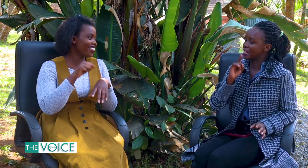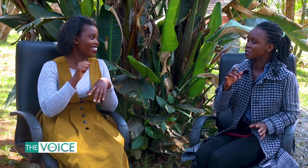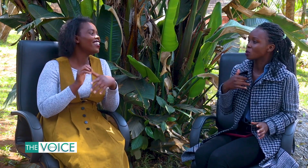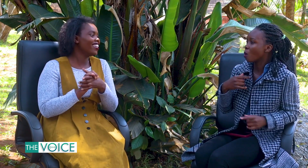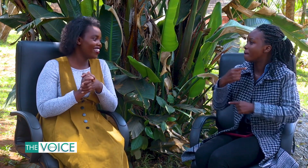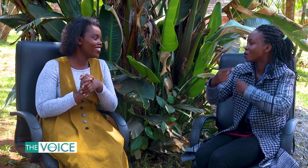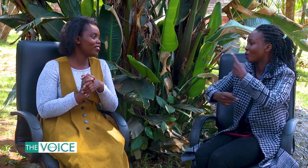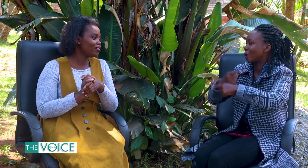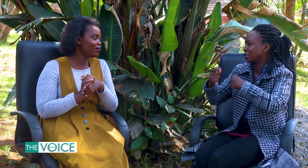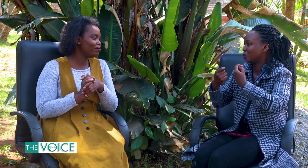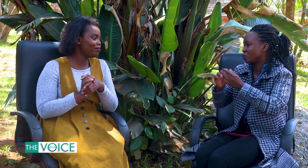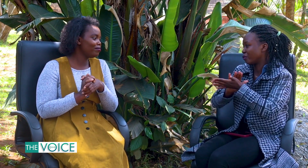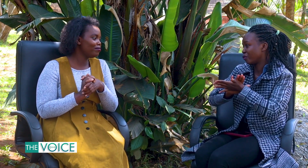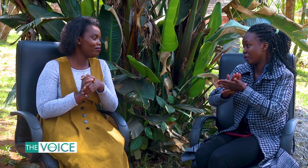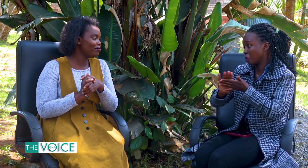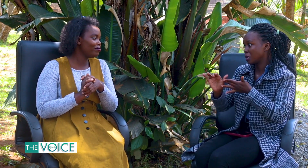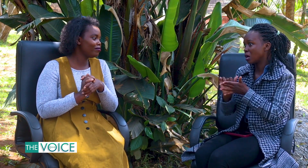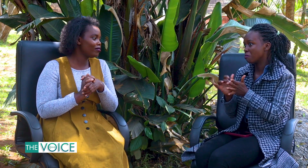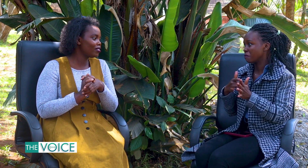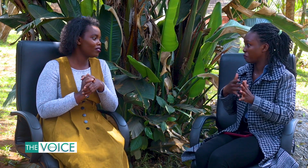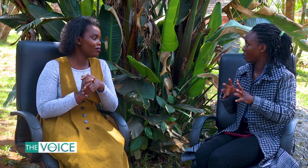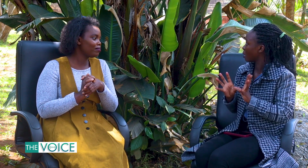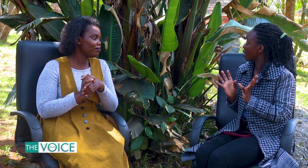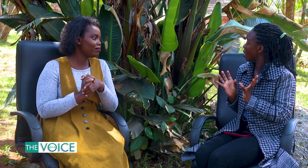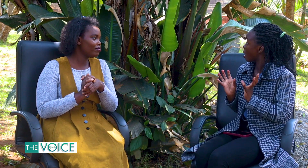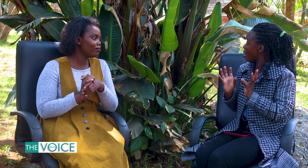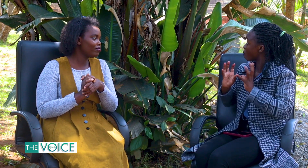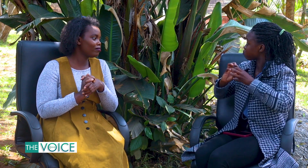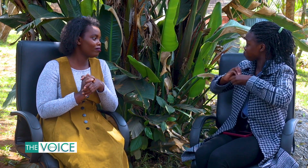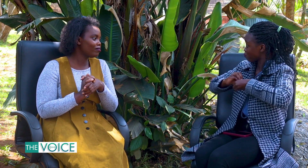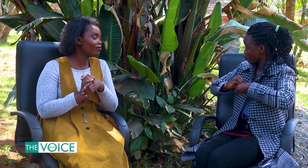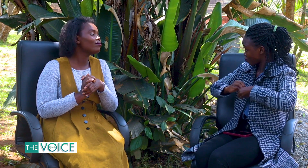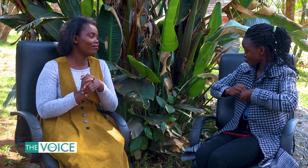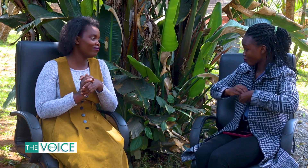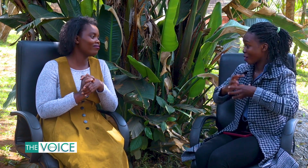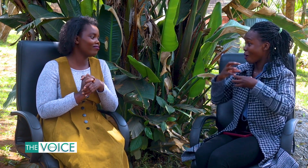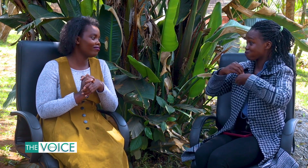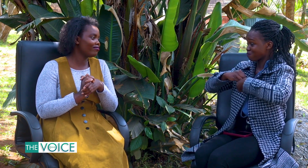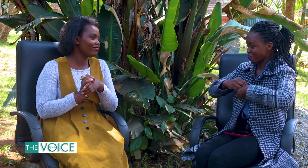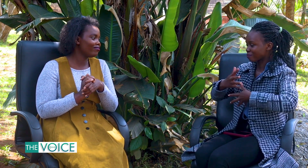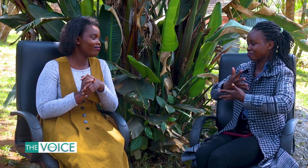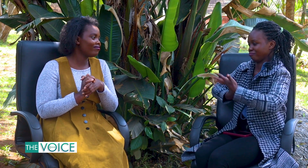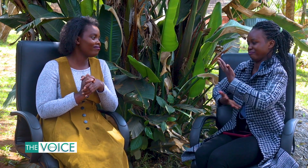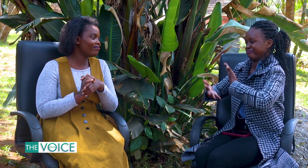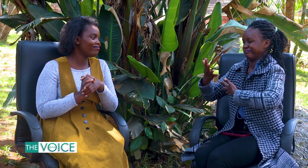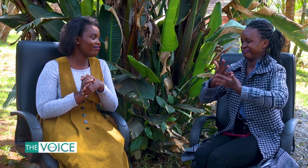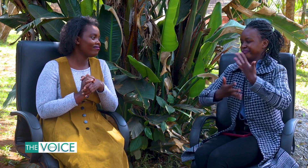right. And as we have progressed, everything has been good. We have merged so well. My interactions have been